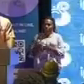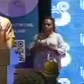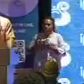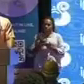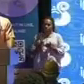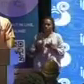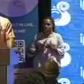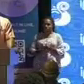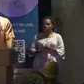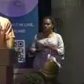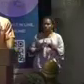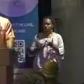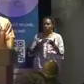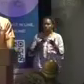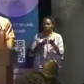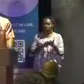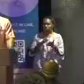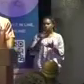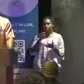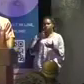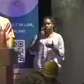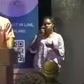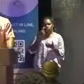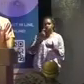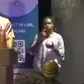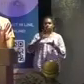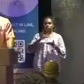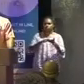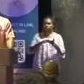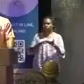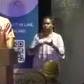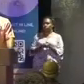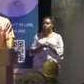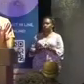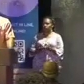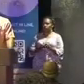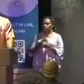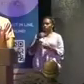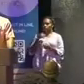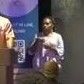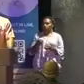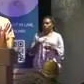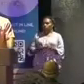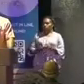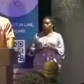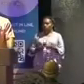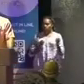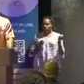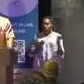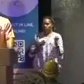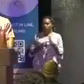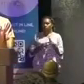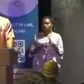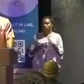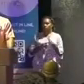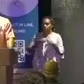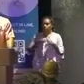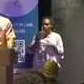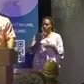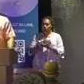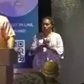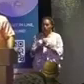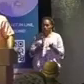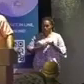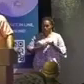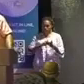platform help him all citizen blame? Of course, tax is important. We are going to pay. But how do we relieve them all online blame?